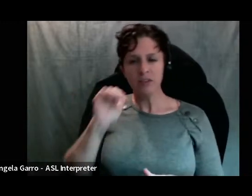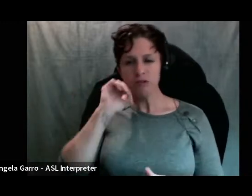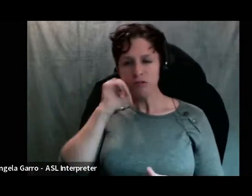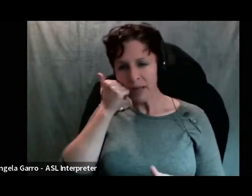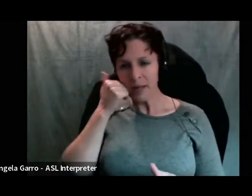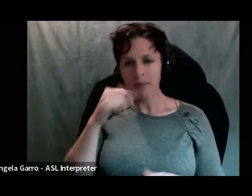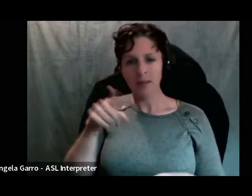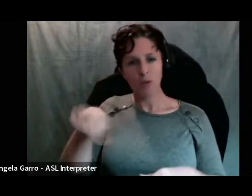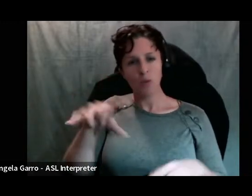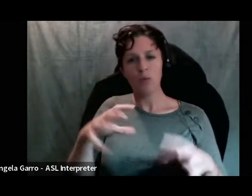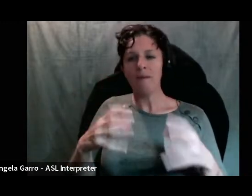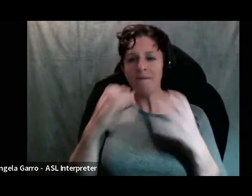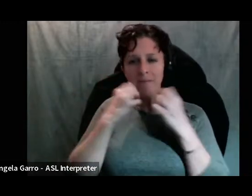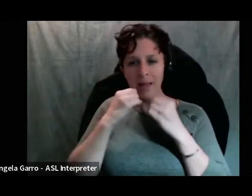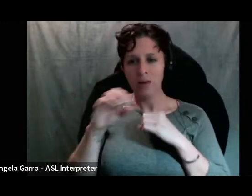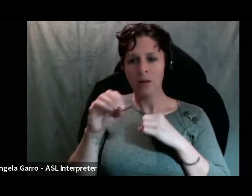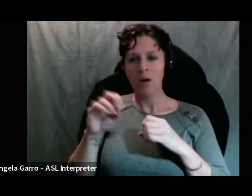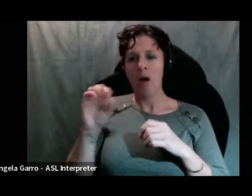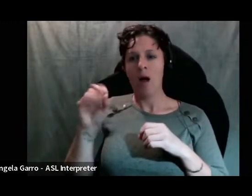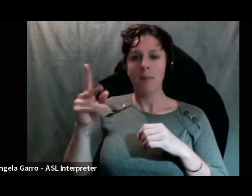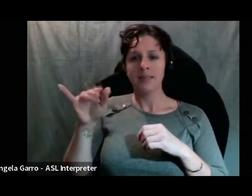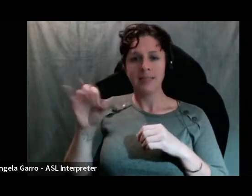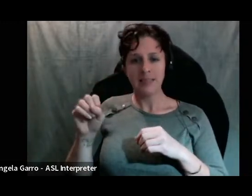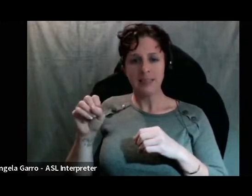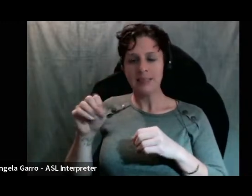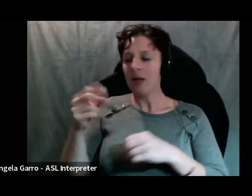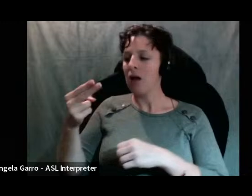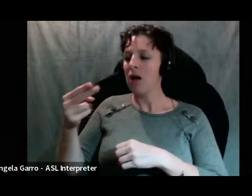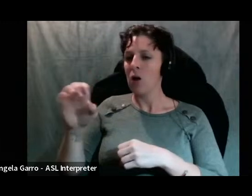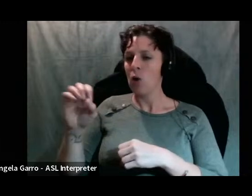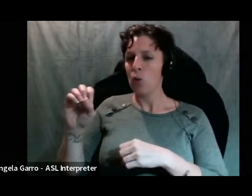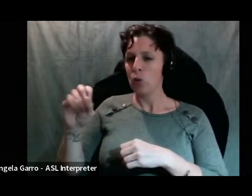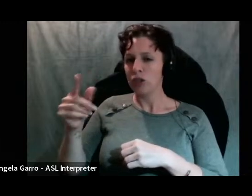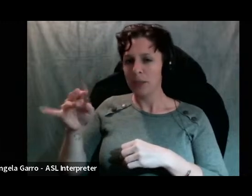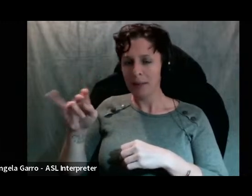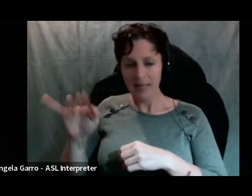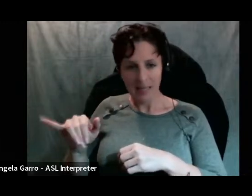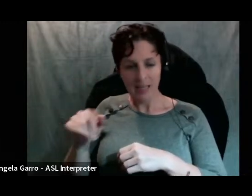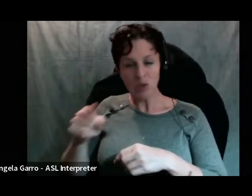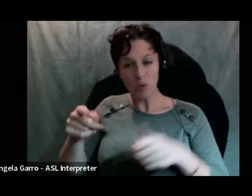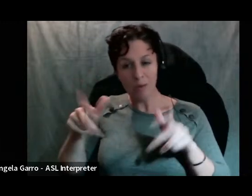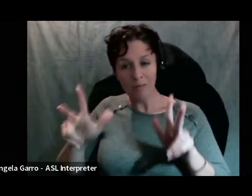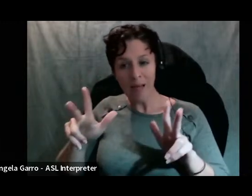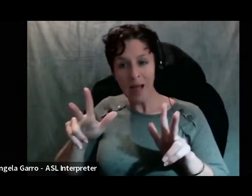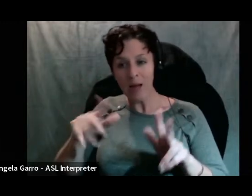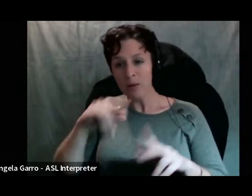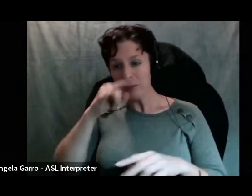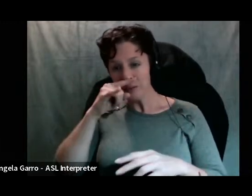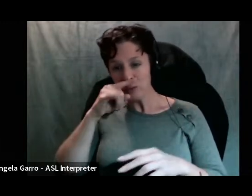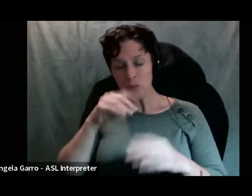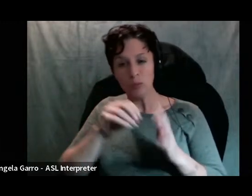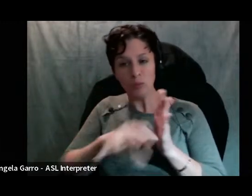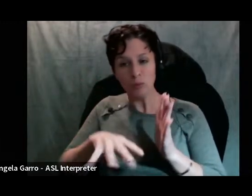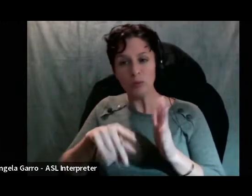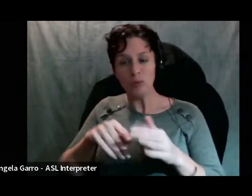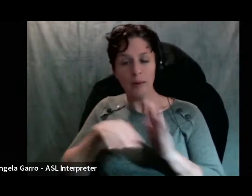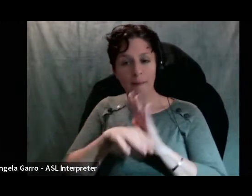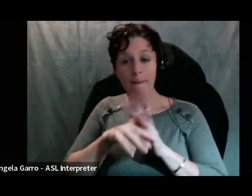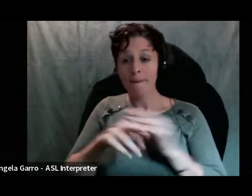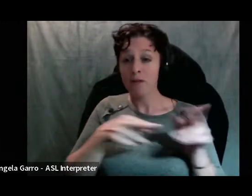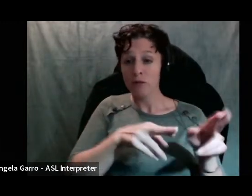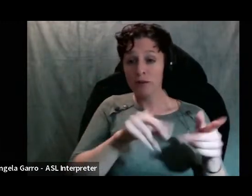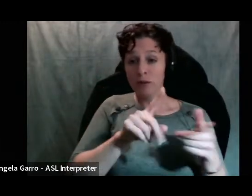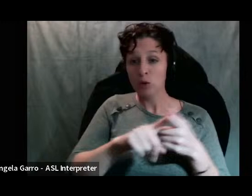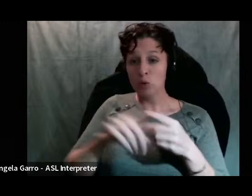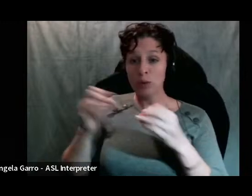you value optics and hegemony over the education that you allow students to access. From the river to the sea,